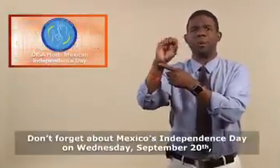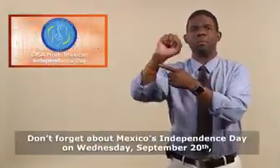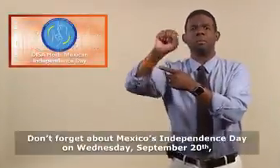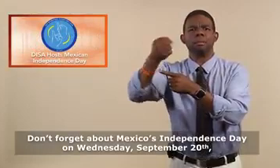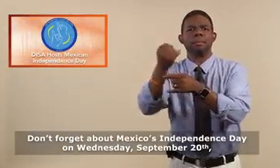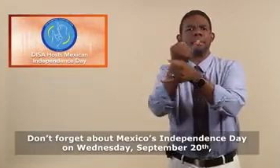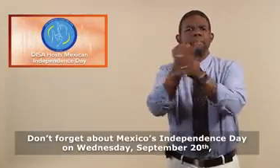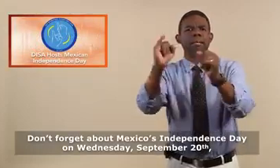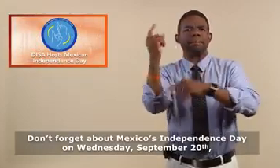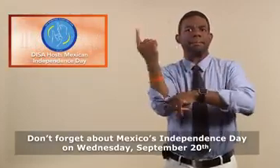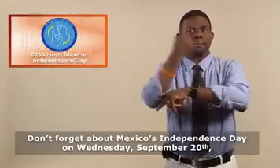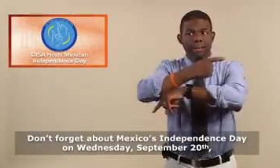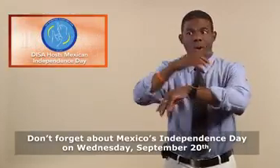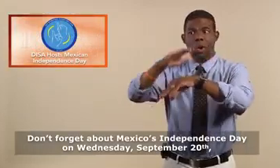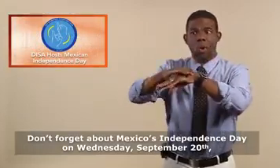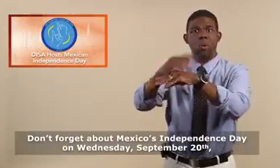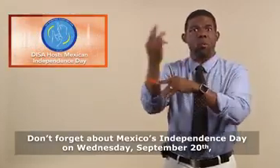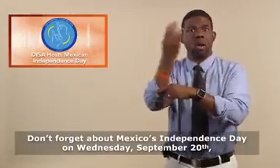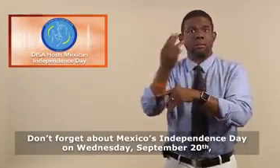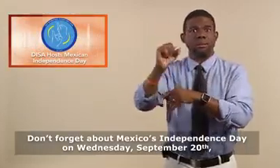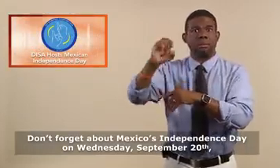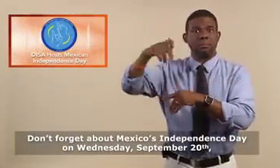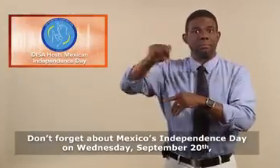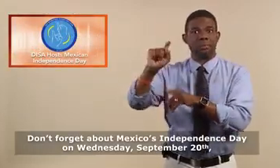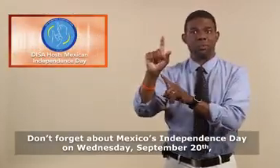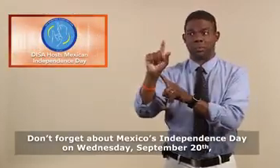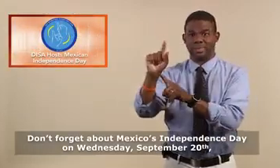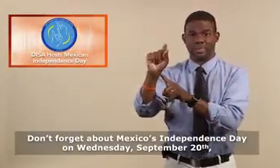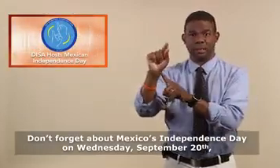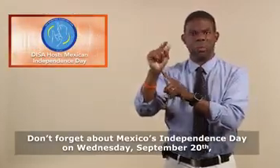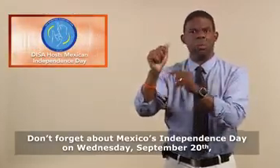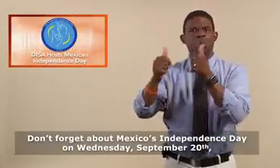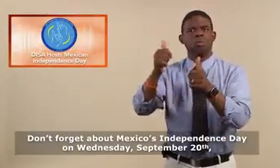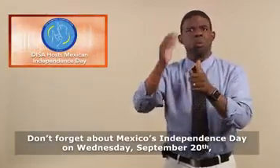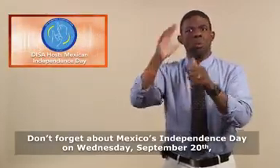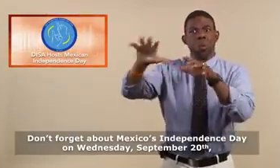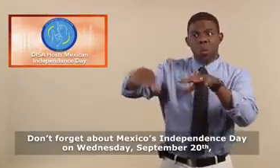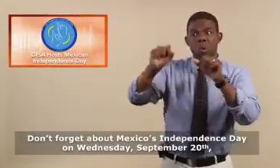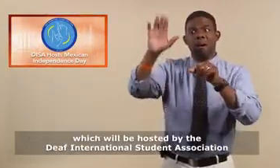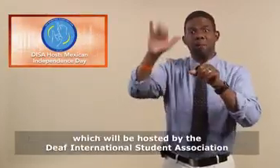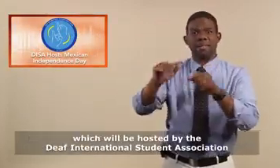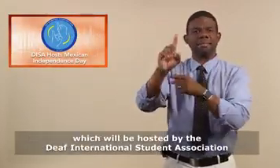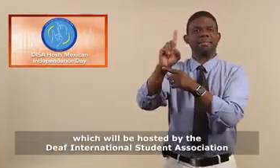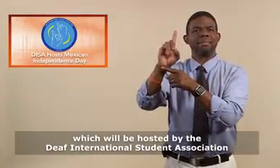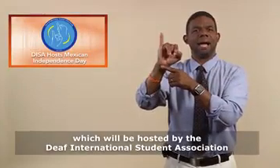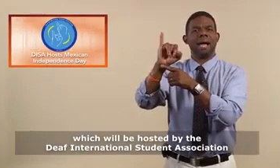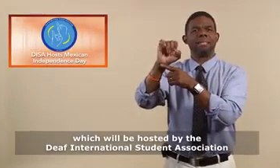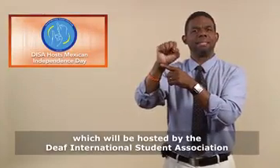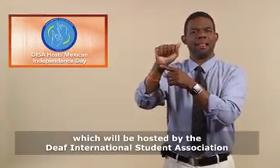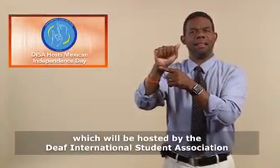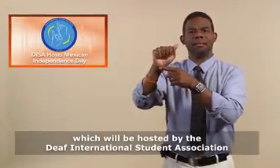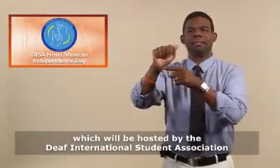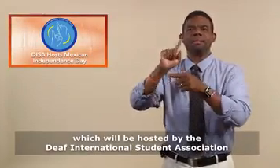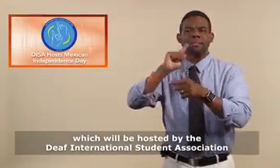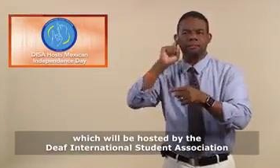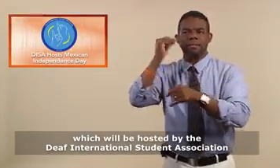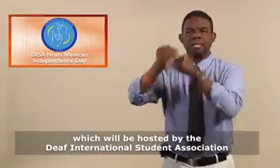Don't forget about Mexico's Independence Day on Wednesday, September 20th, which will be hosted by the Deaf International